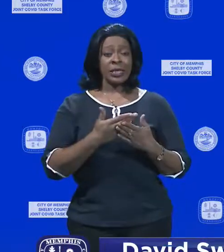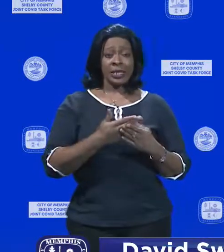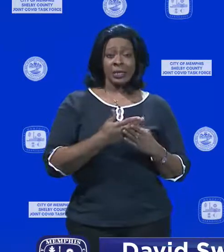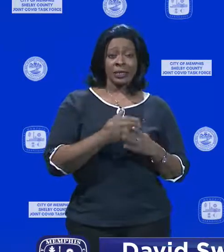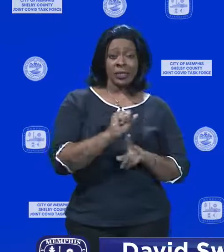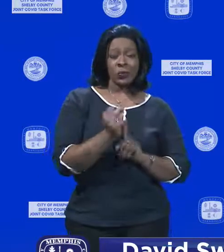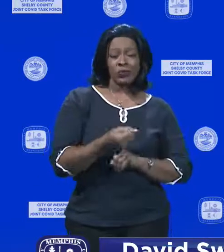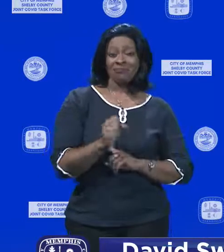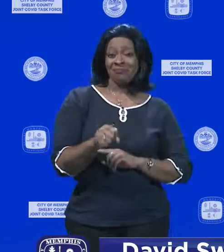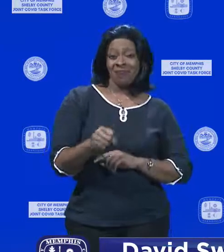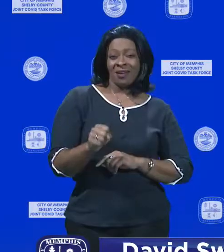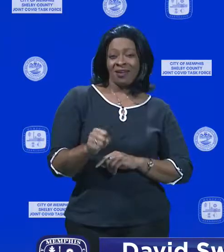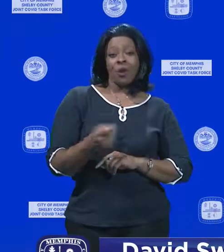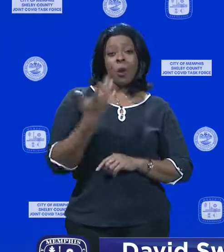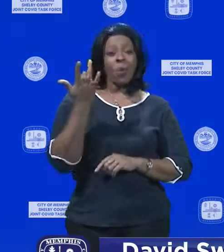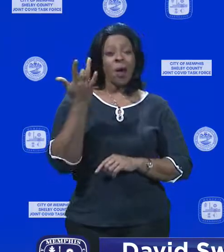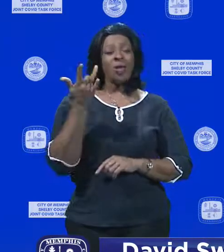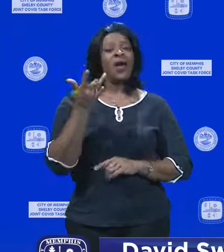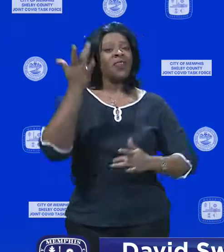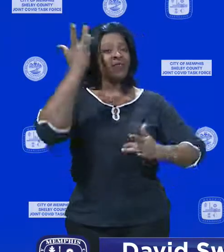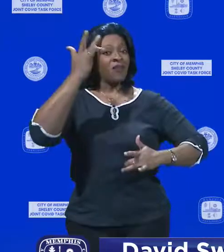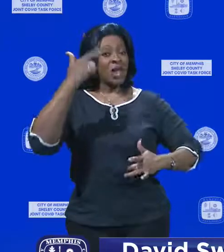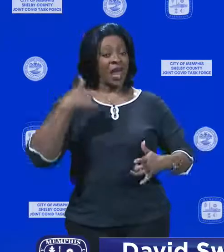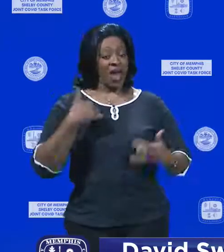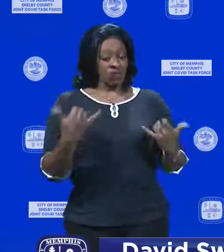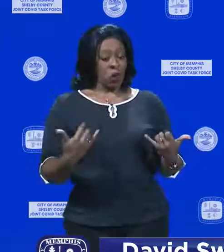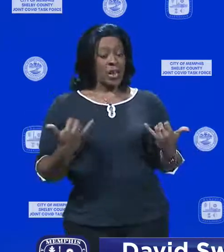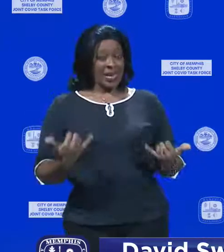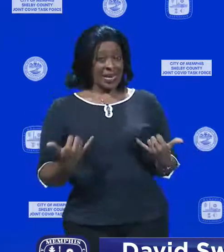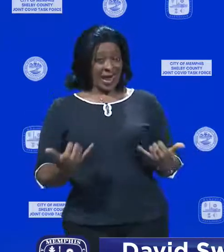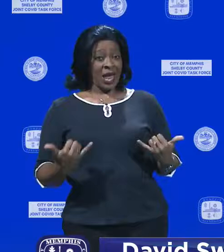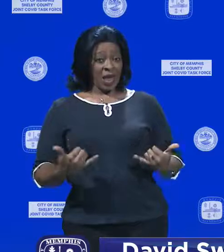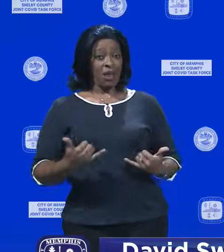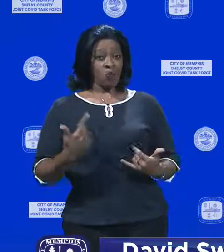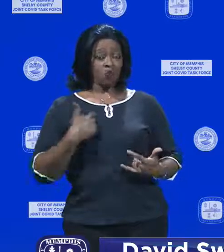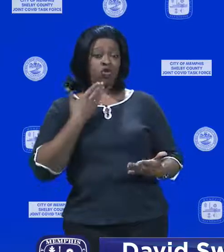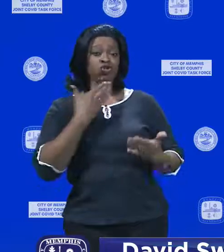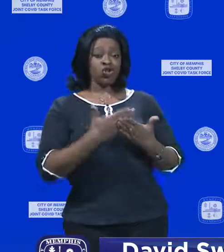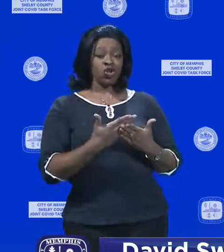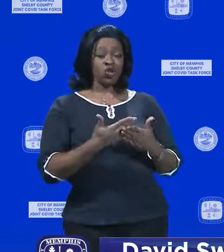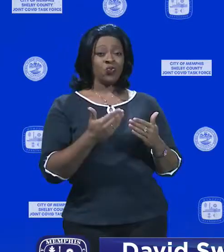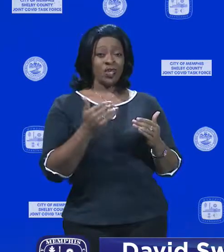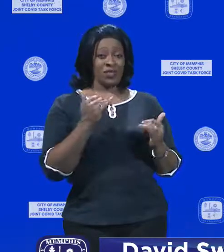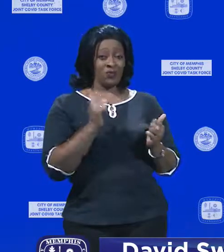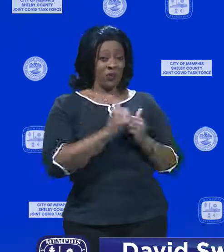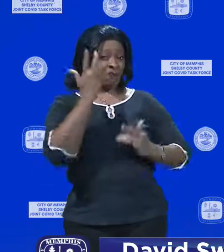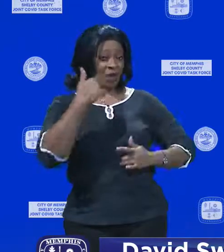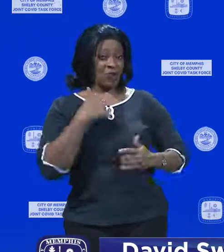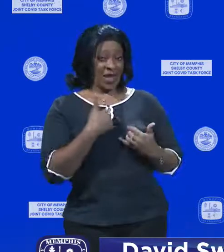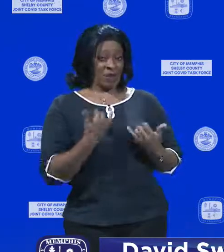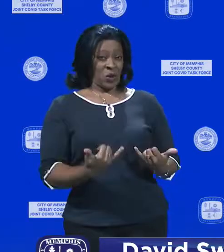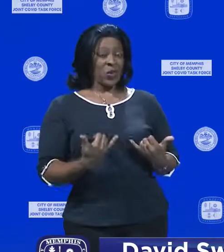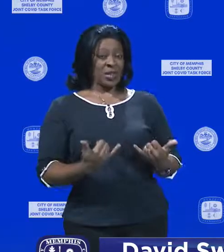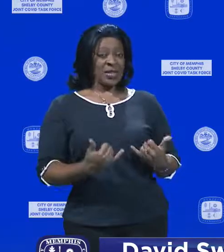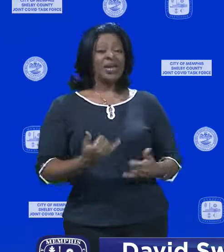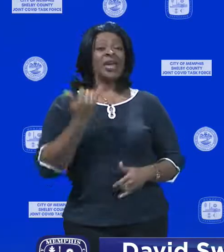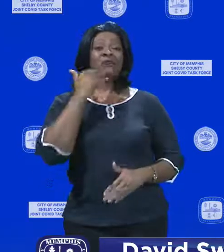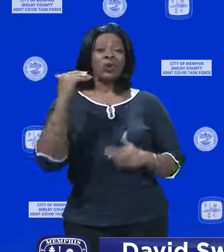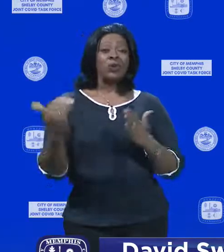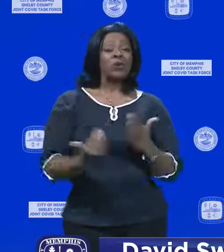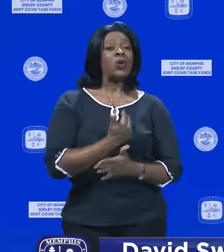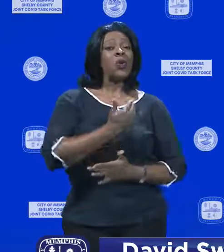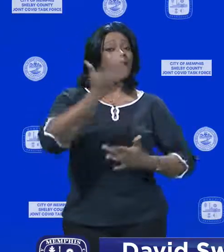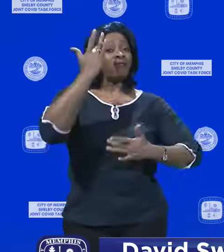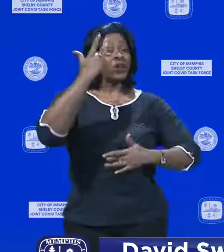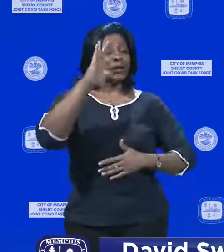we are, given the viruses that are in our community and spreading right now. Now, as I said earlier, if we get a variant